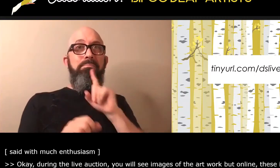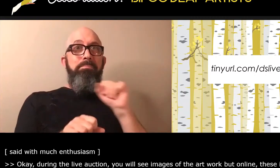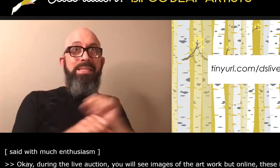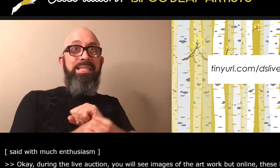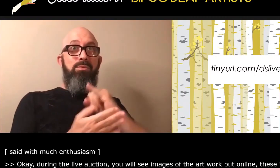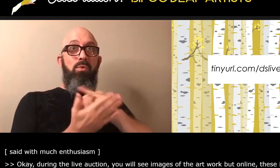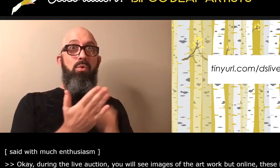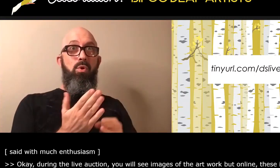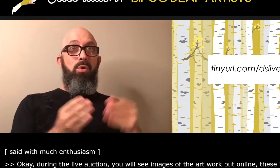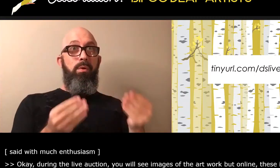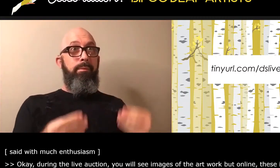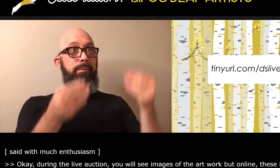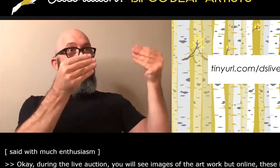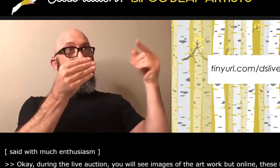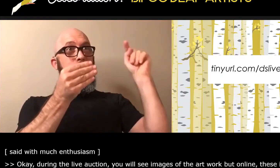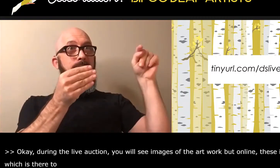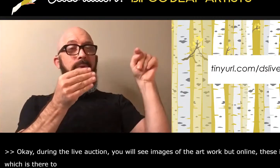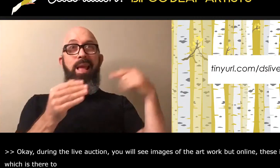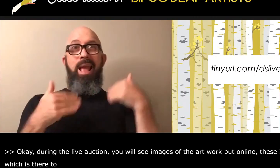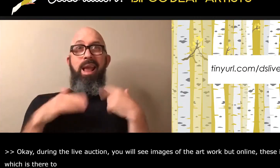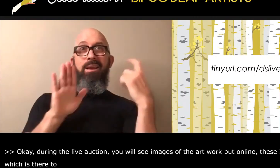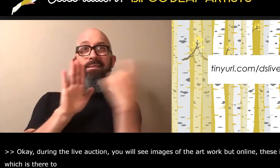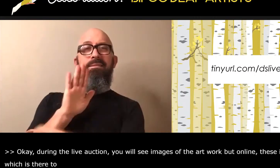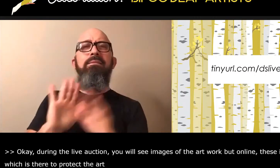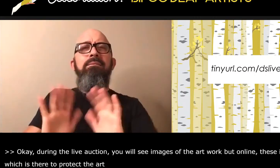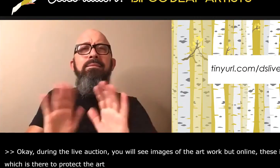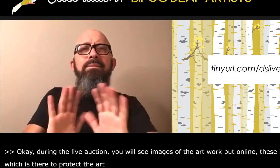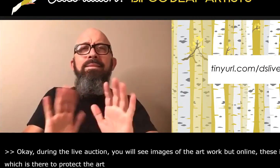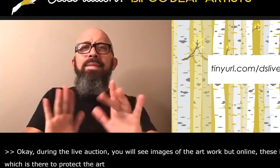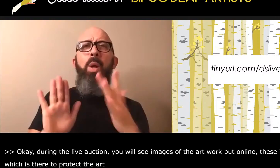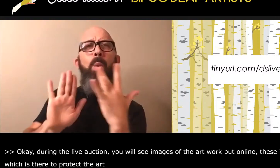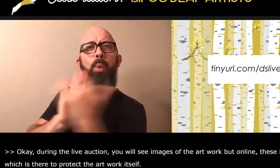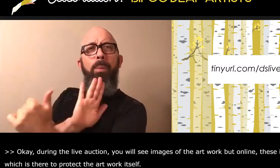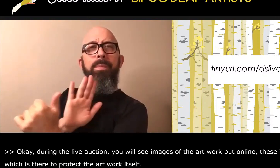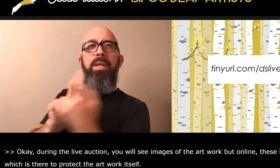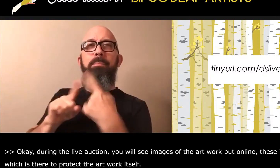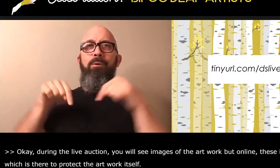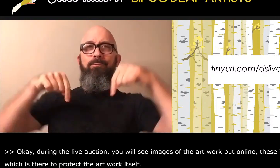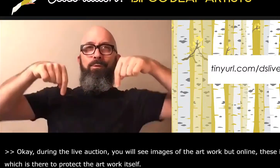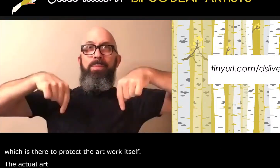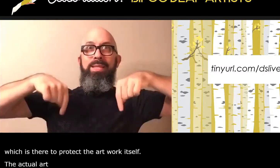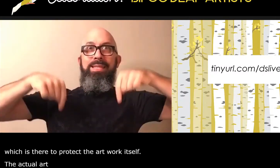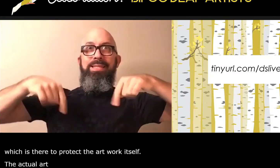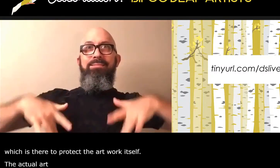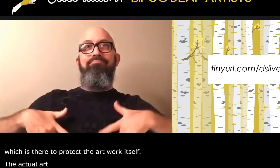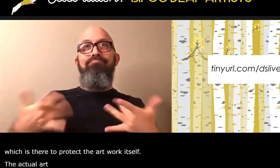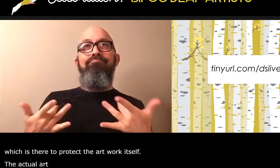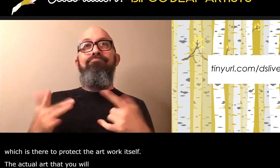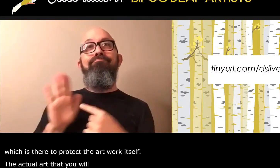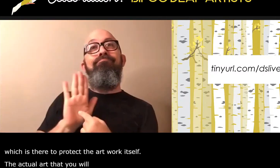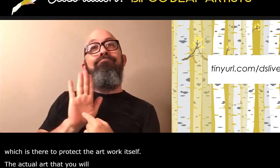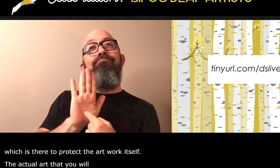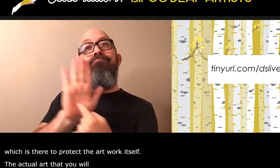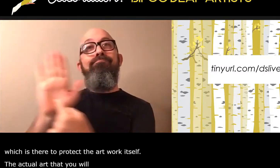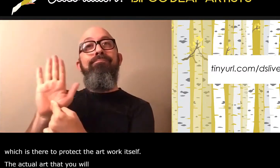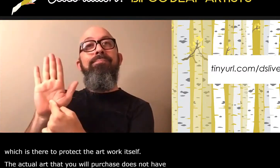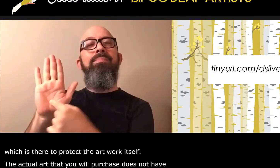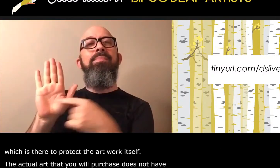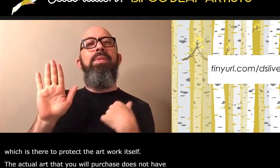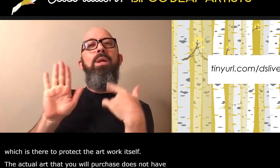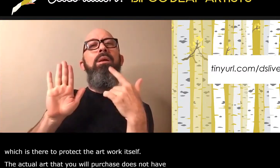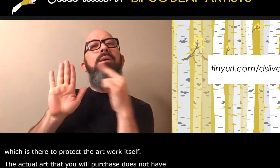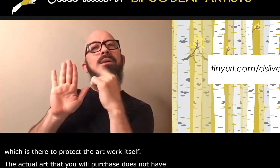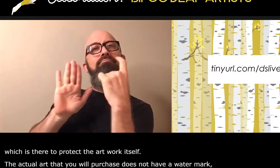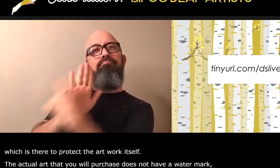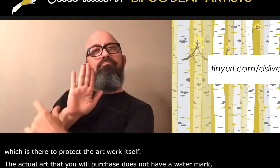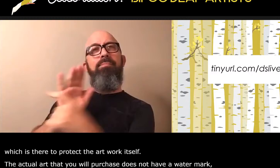to protect the artwork itself. The actual art that you will purchase does not have a watermark. They're solely for the purposes of